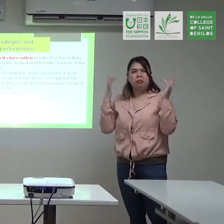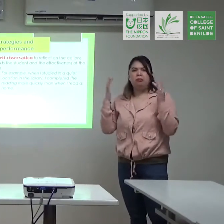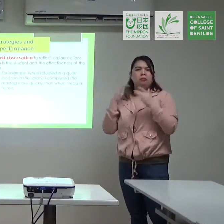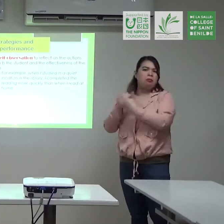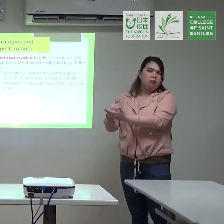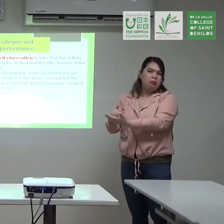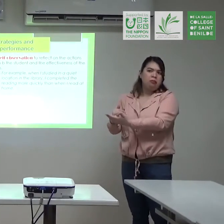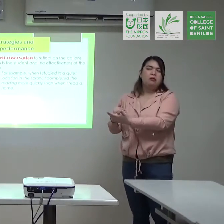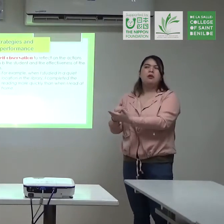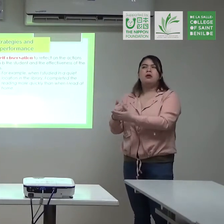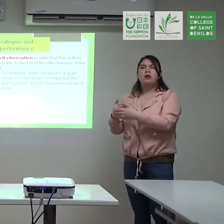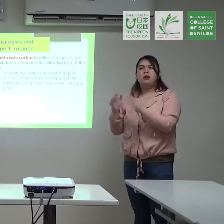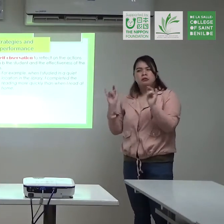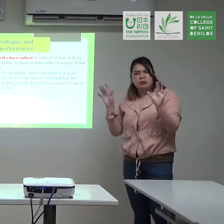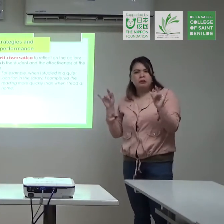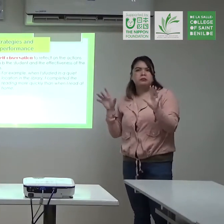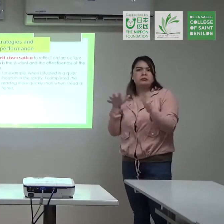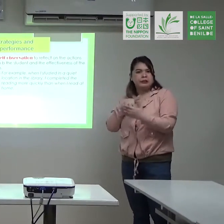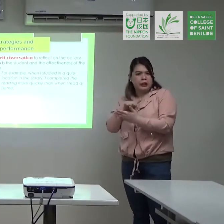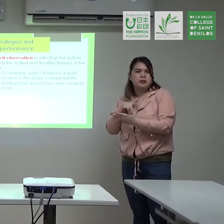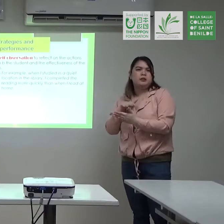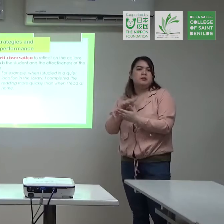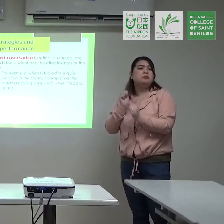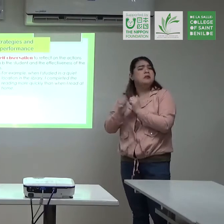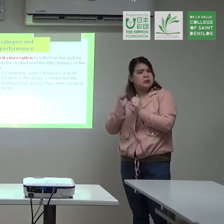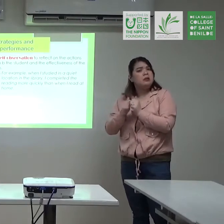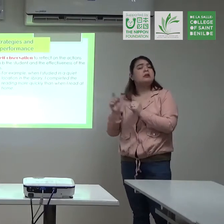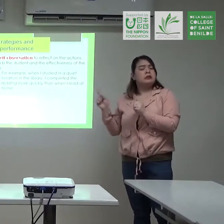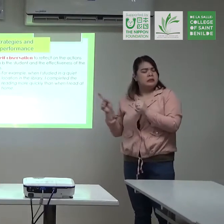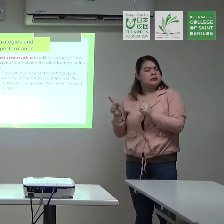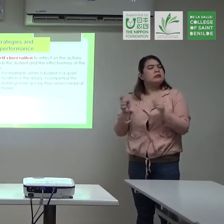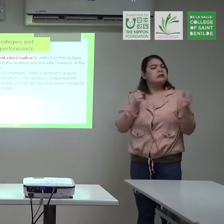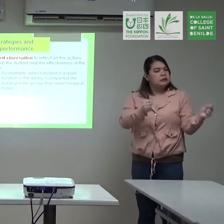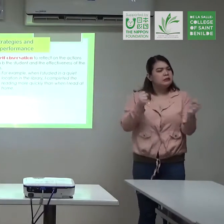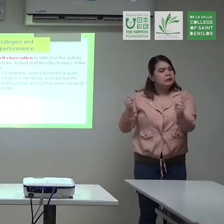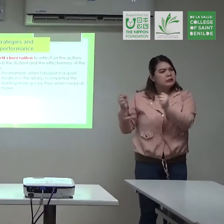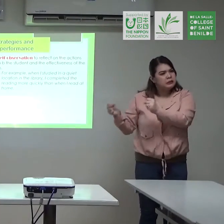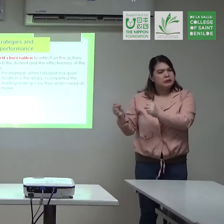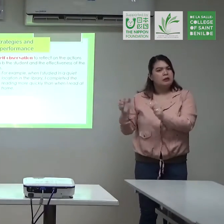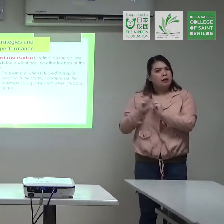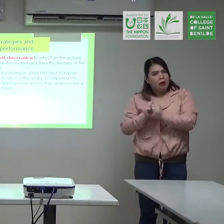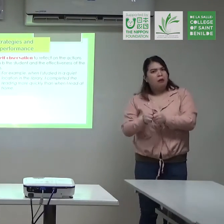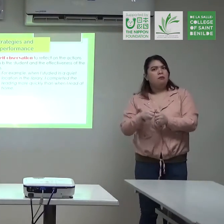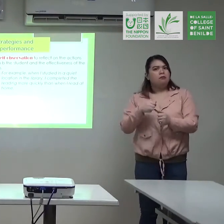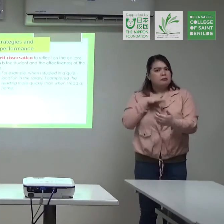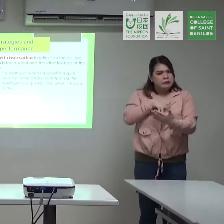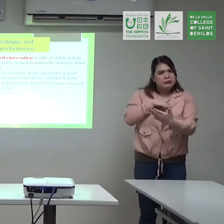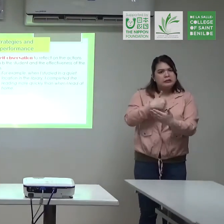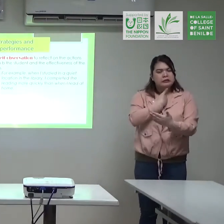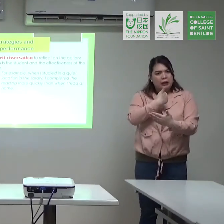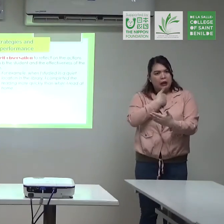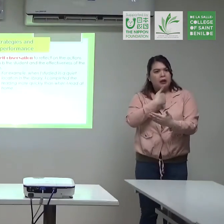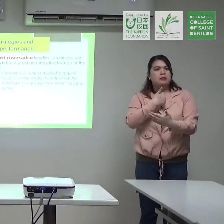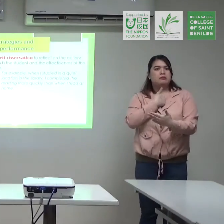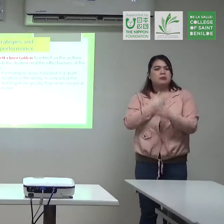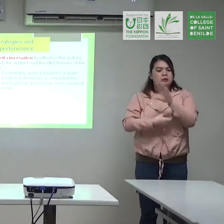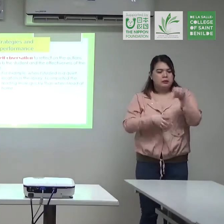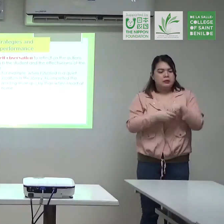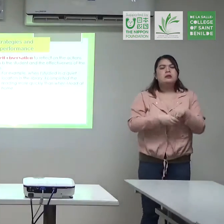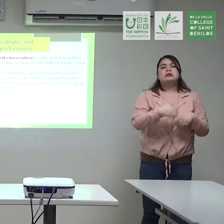heard. Mas madali siya. So these are strategies born out of self-awareness